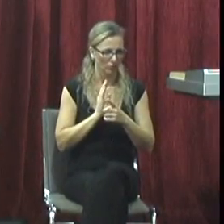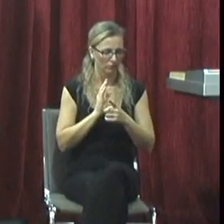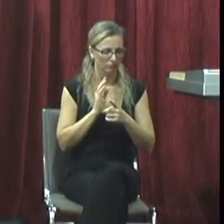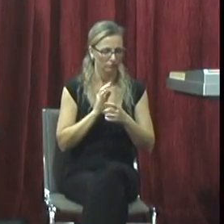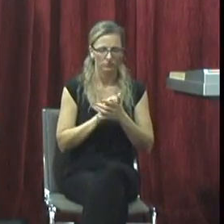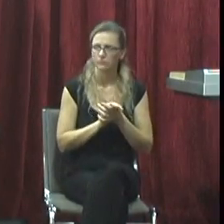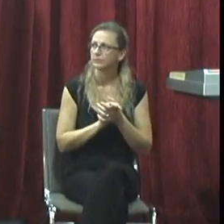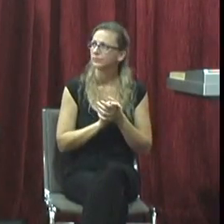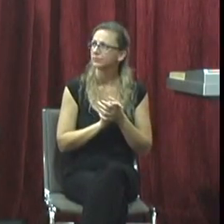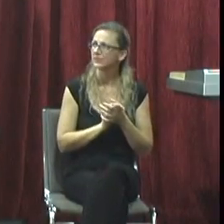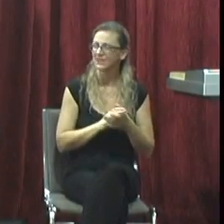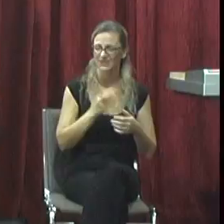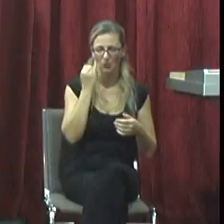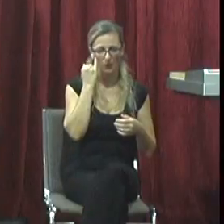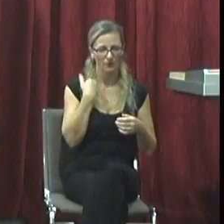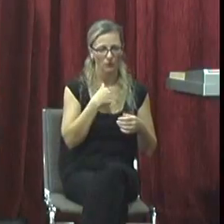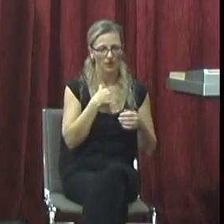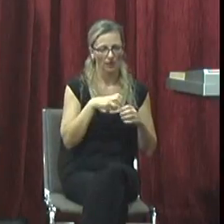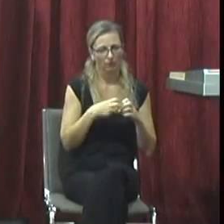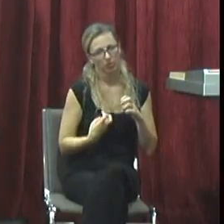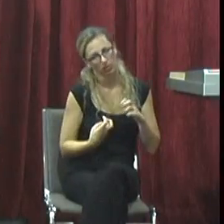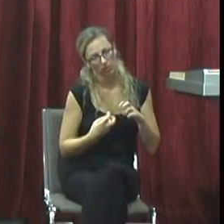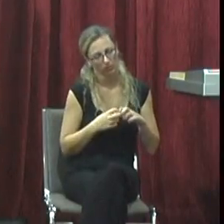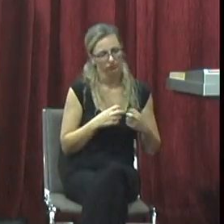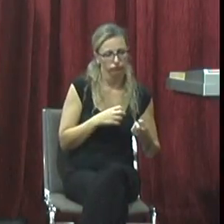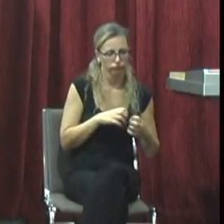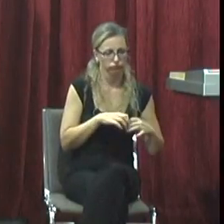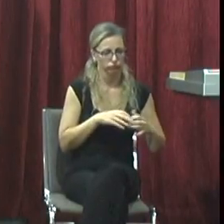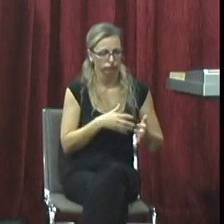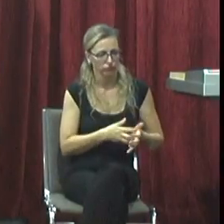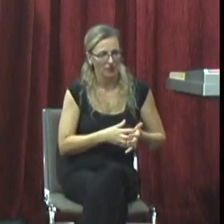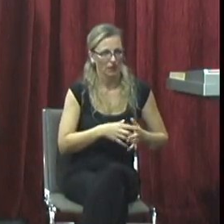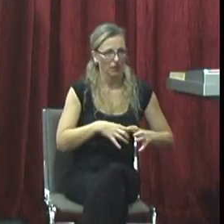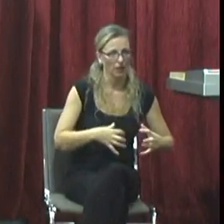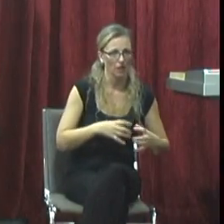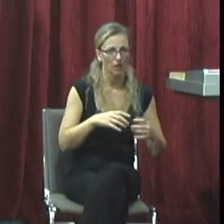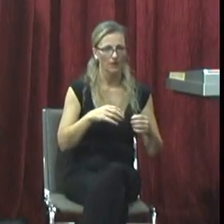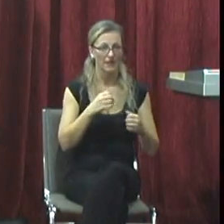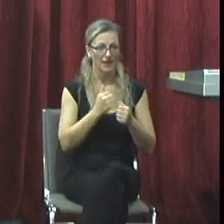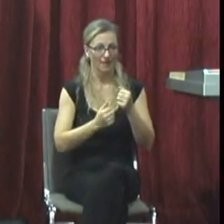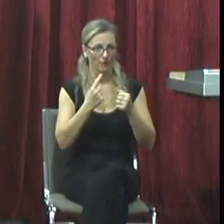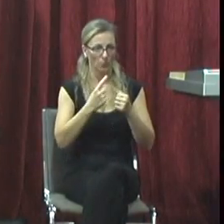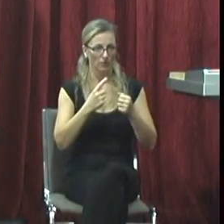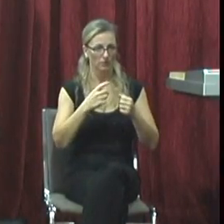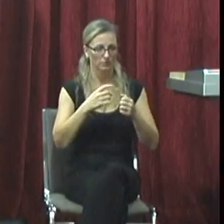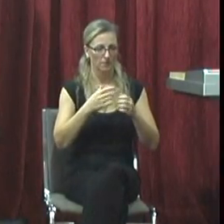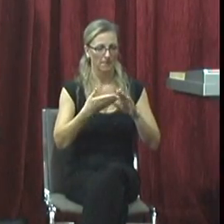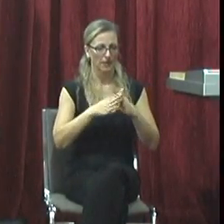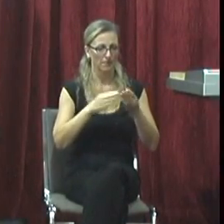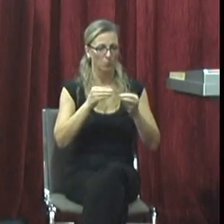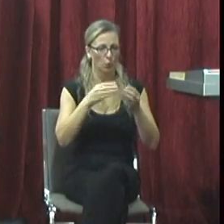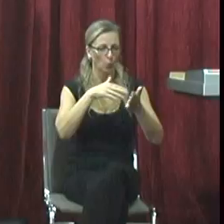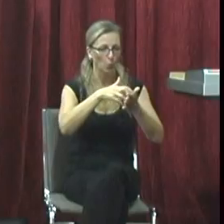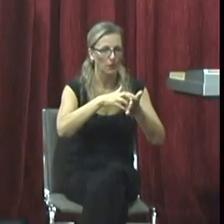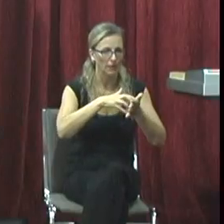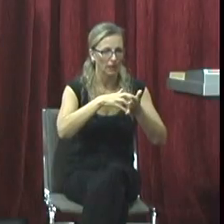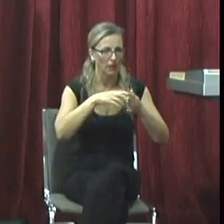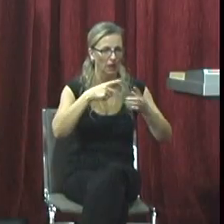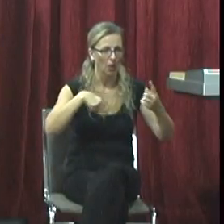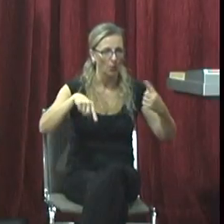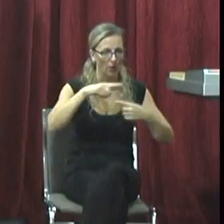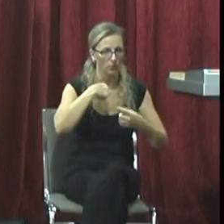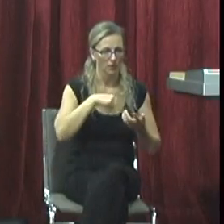place, that weakens the stones around them. We're all dependent on each other. So we have that